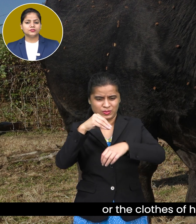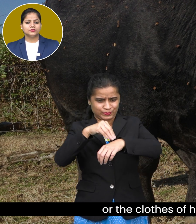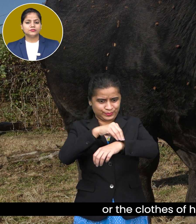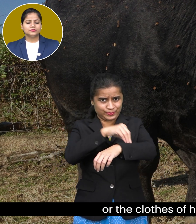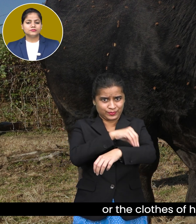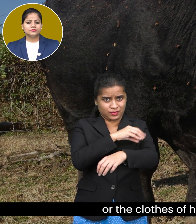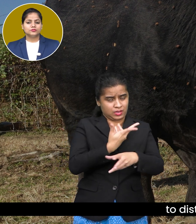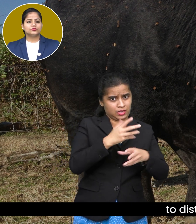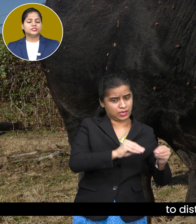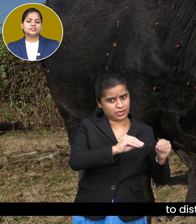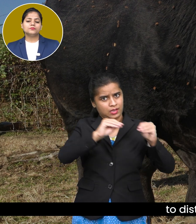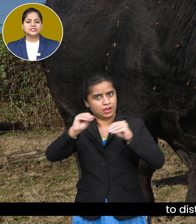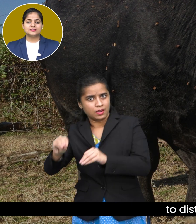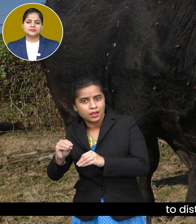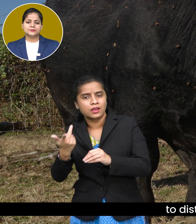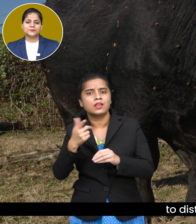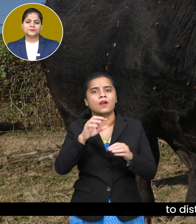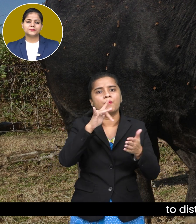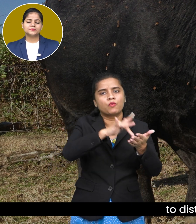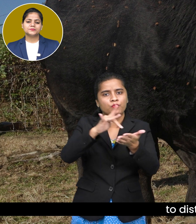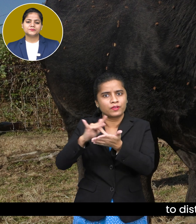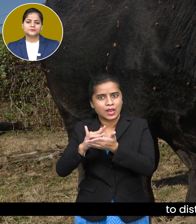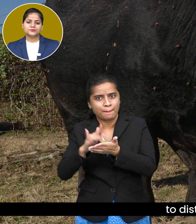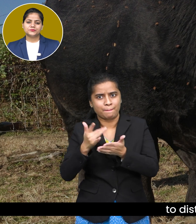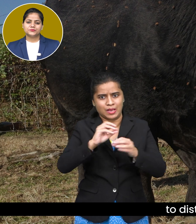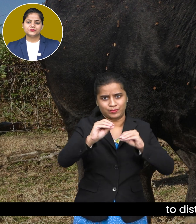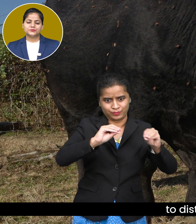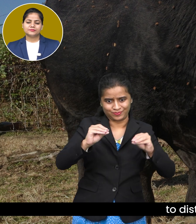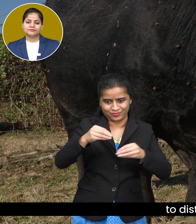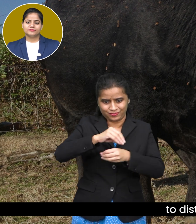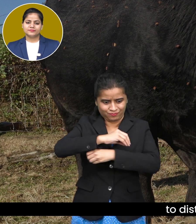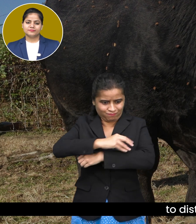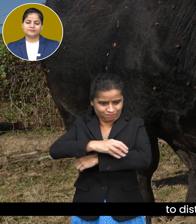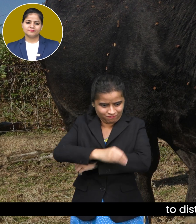carried to distant places.